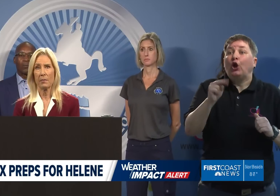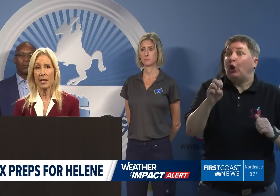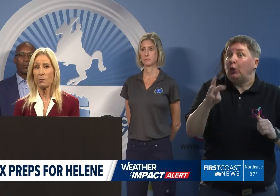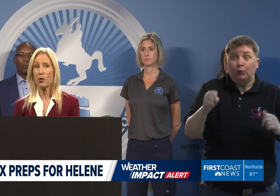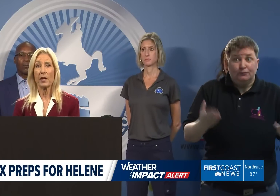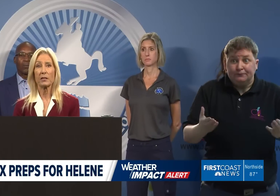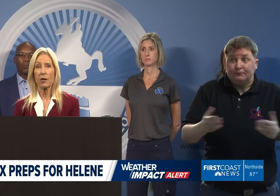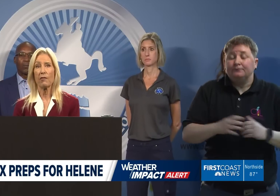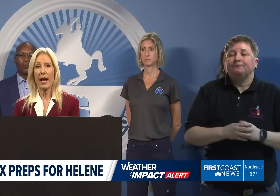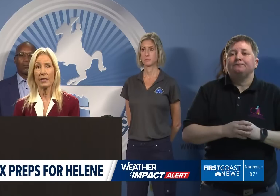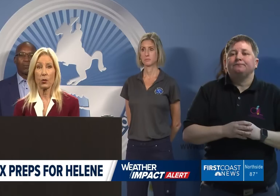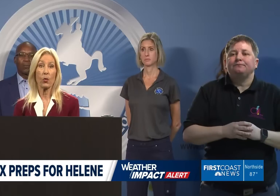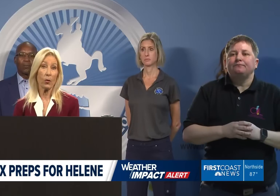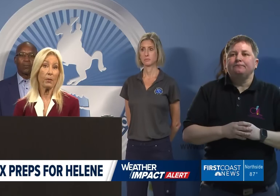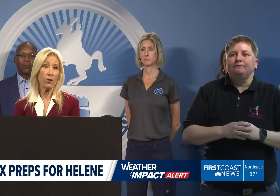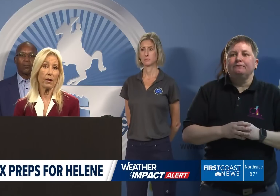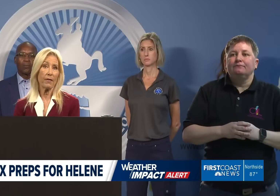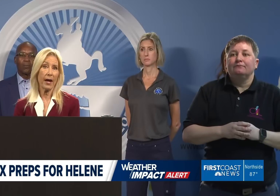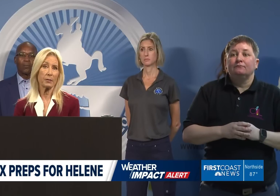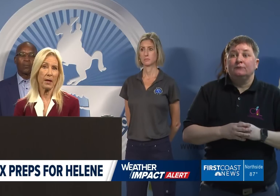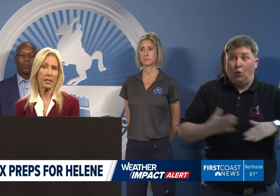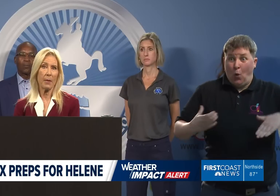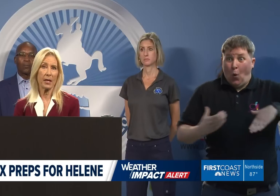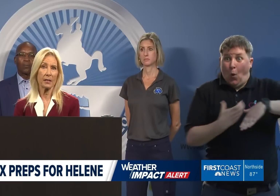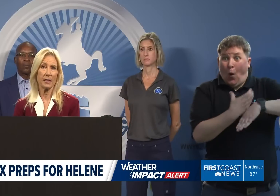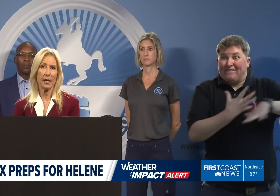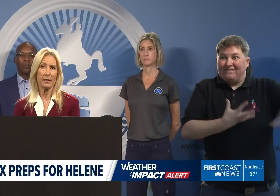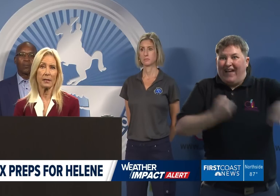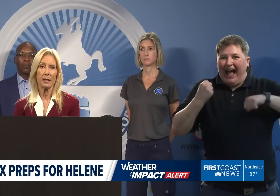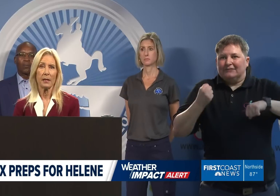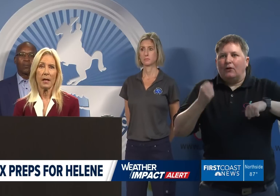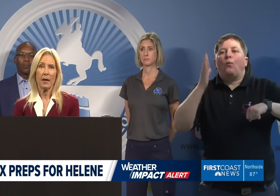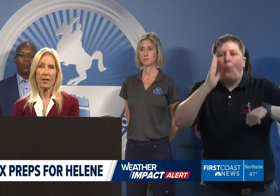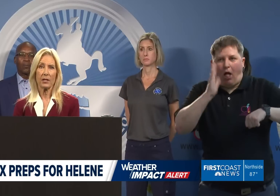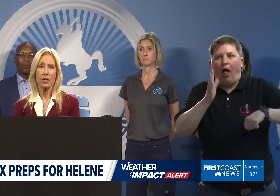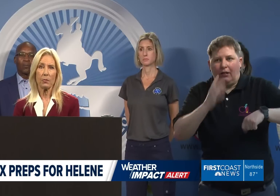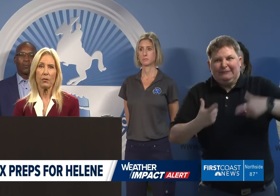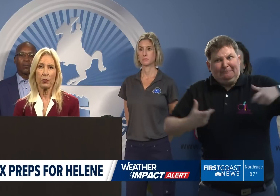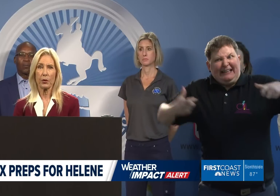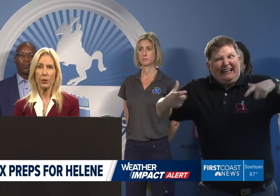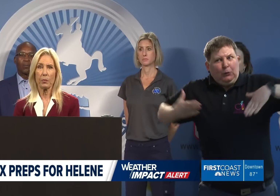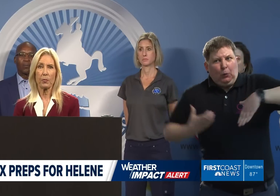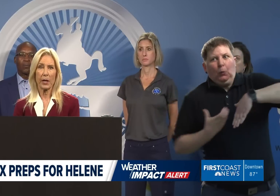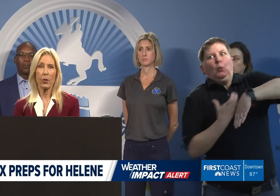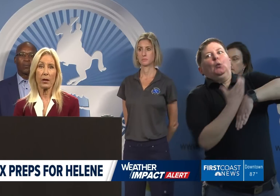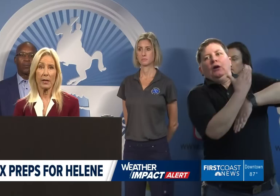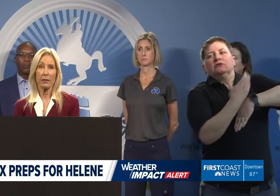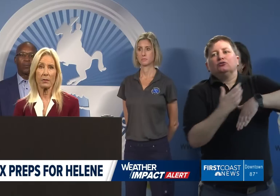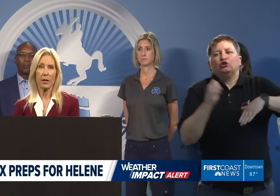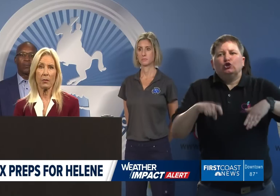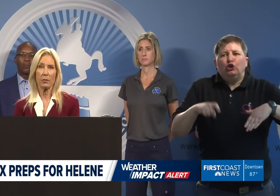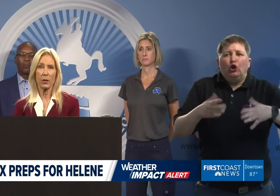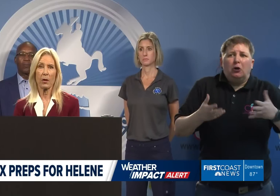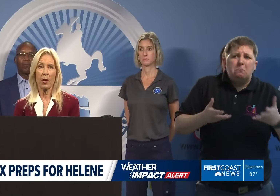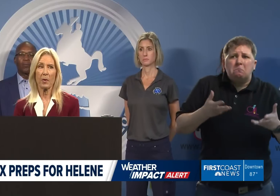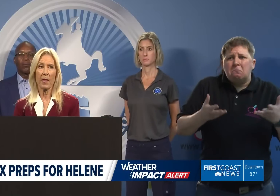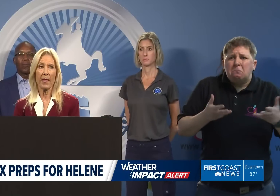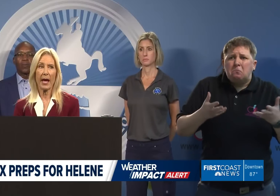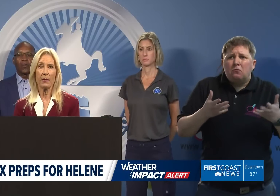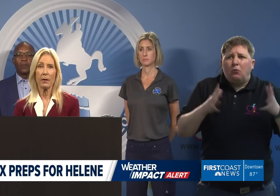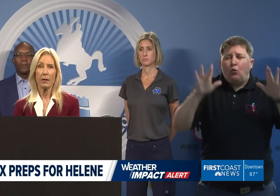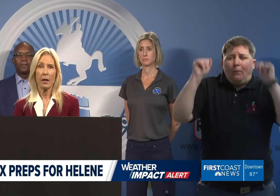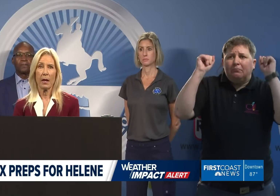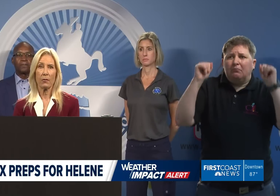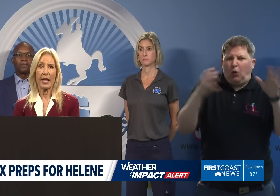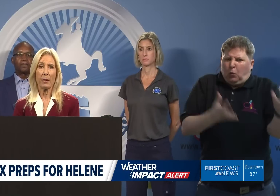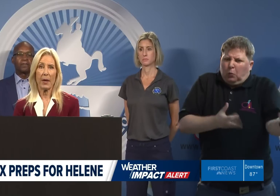that it's moving so fast, or will be moving fast by the time it gets to us, that it should move through pretty quickly. So we're hoping